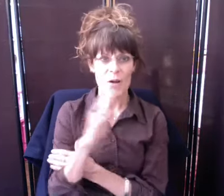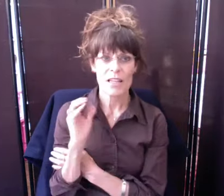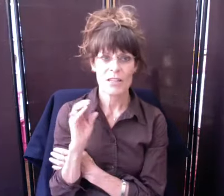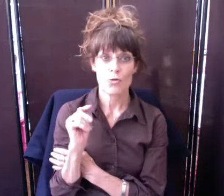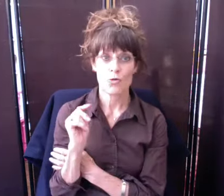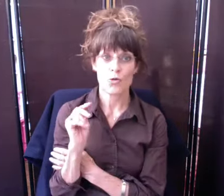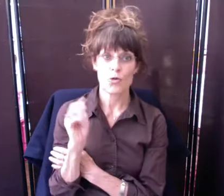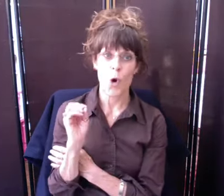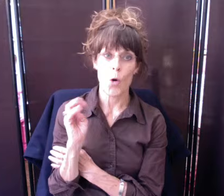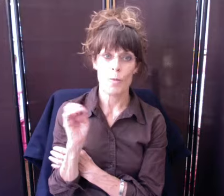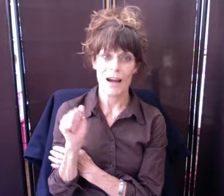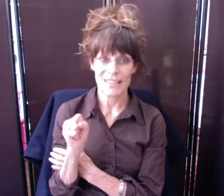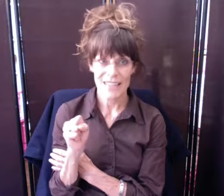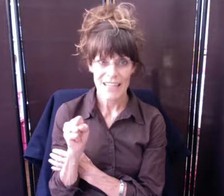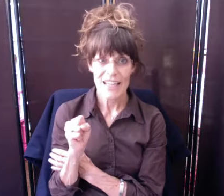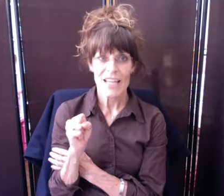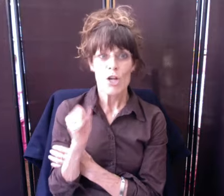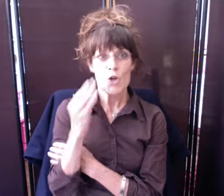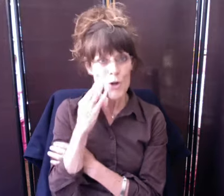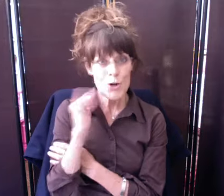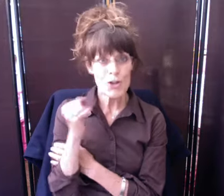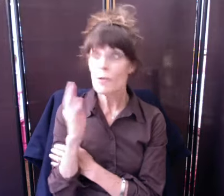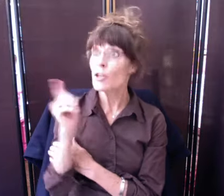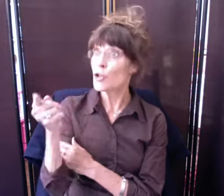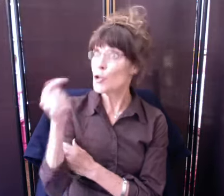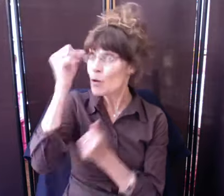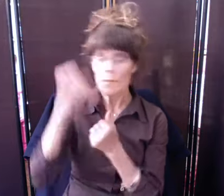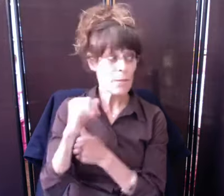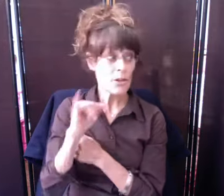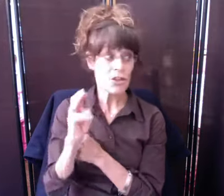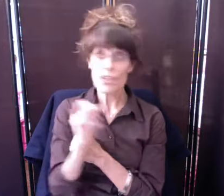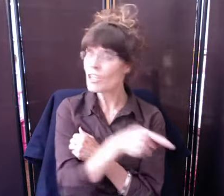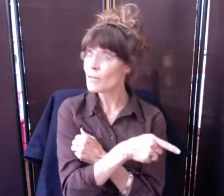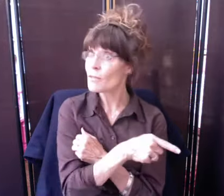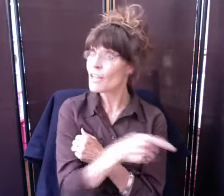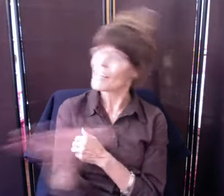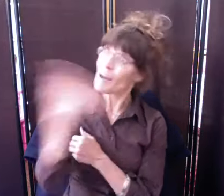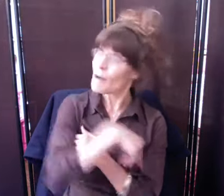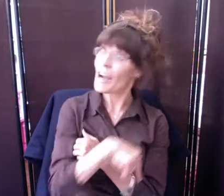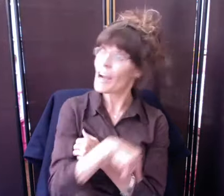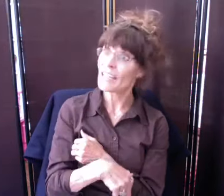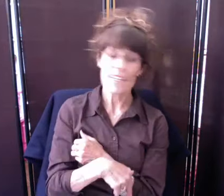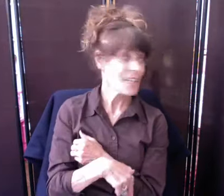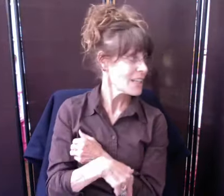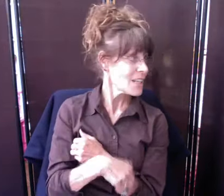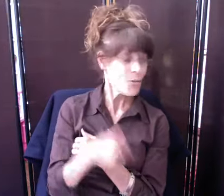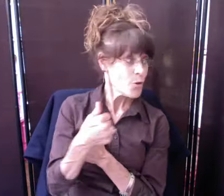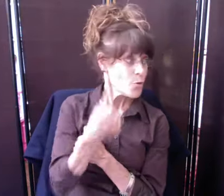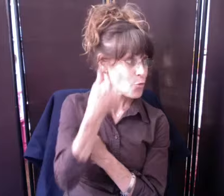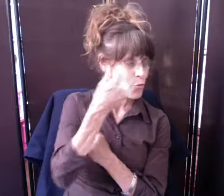Jim from early Radford days. I'm like, Tomas, do you remember Jim? He's like, yeah. I'm like, Tomas is in, Jim's in there. Remember Jim? Go say hi to him. By